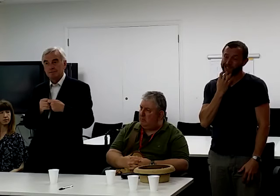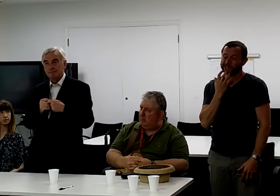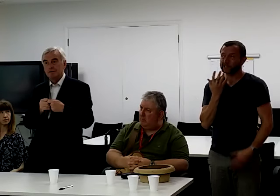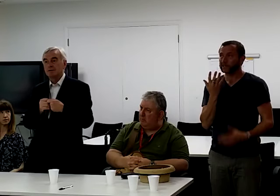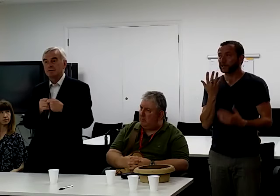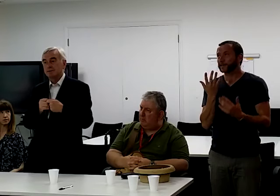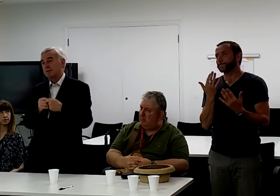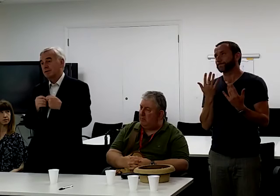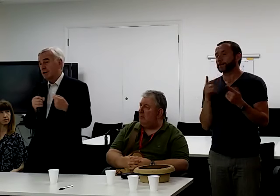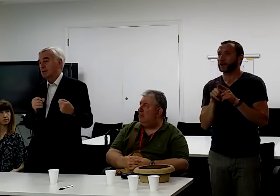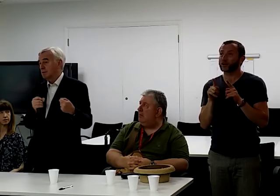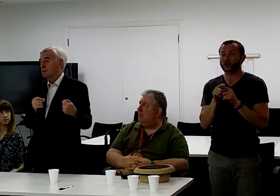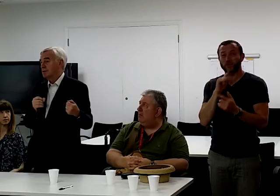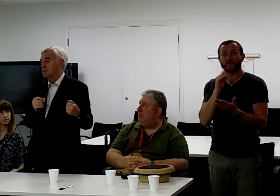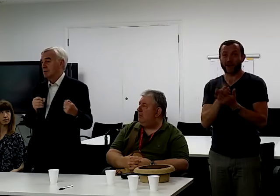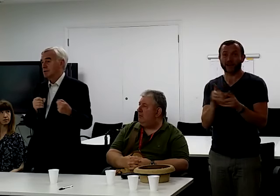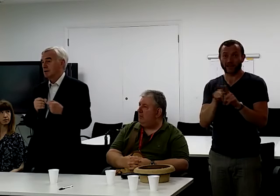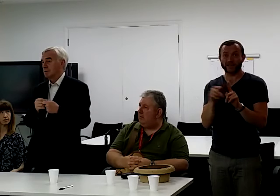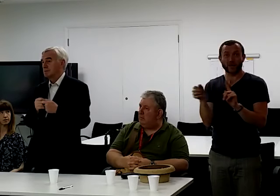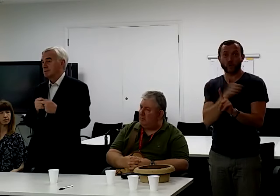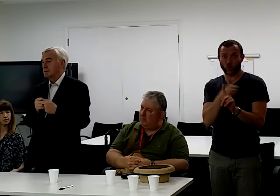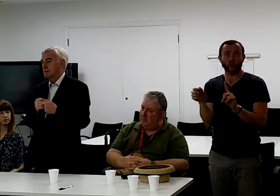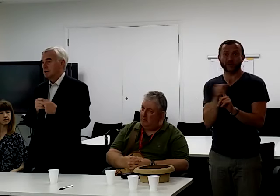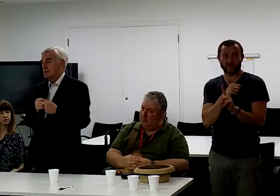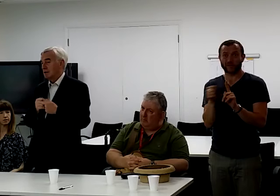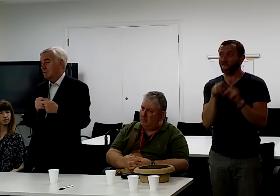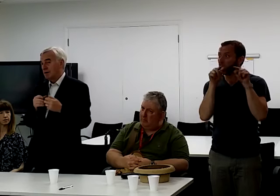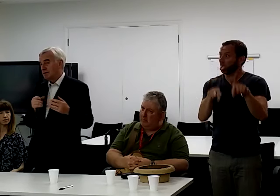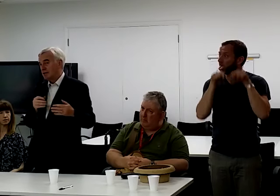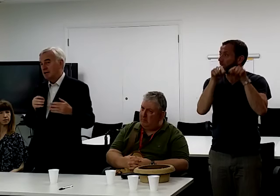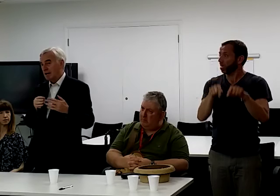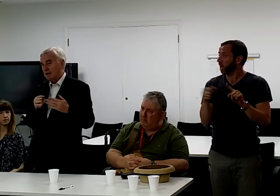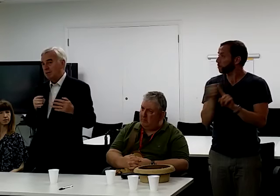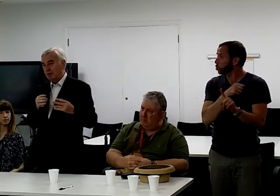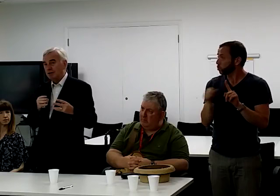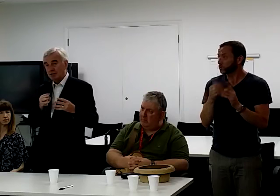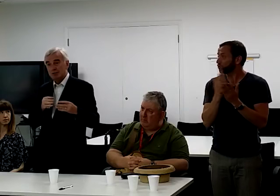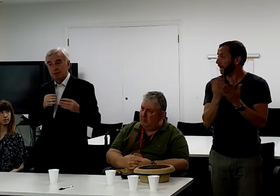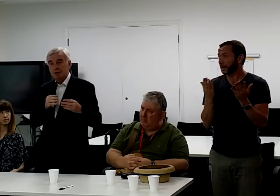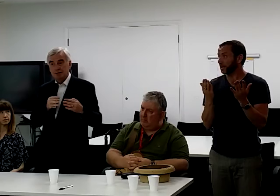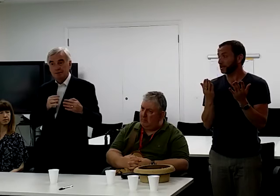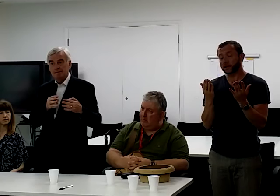of, to be frank, abuse at times. Yeah. I've never seen